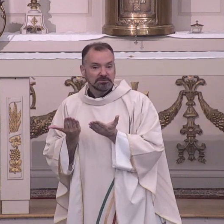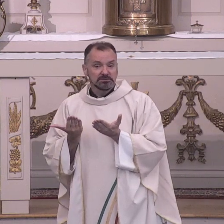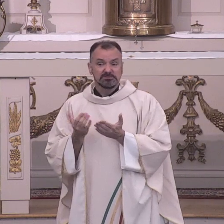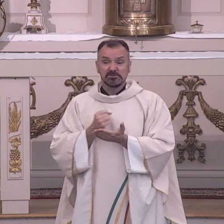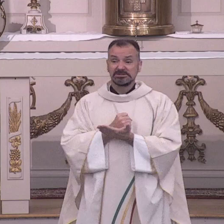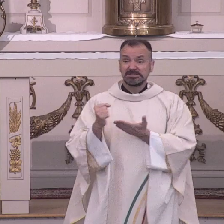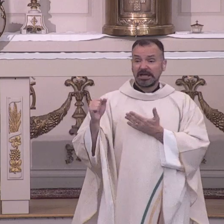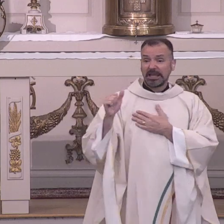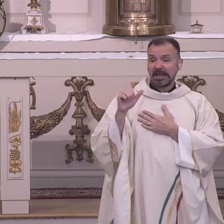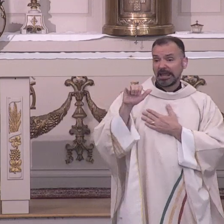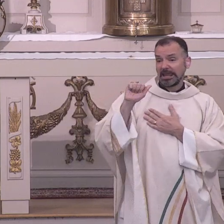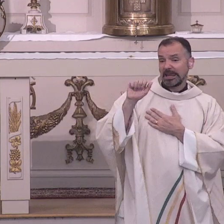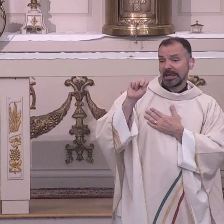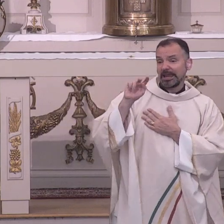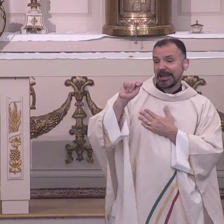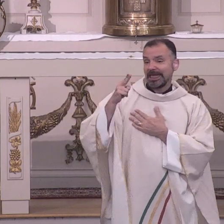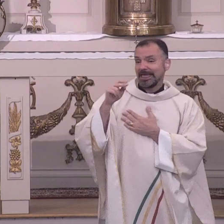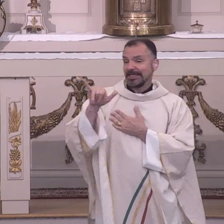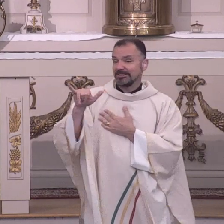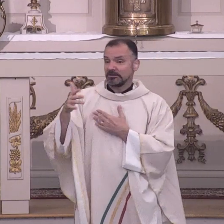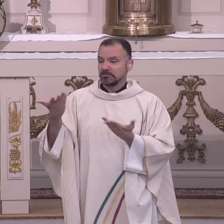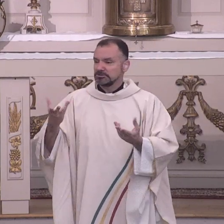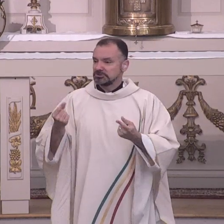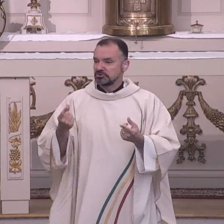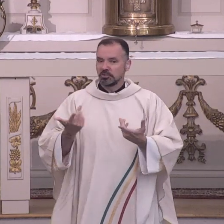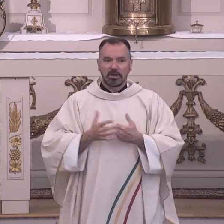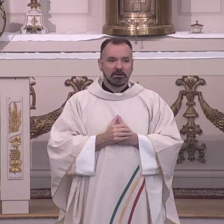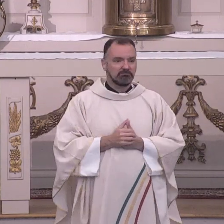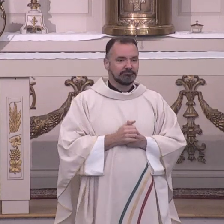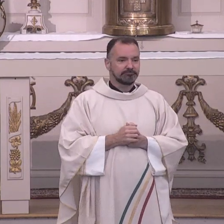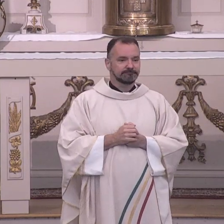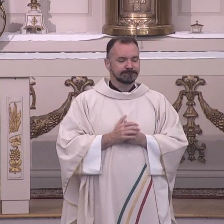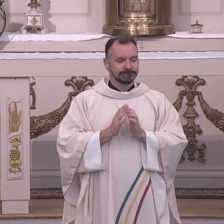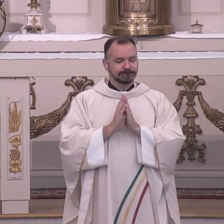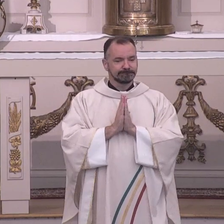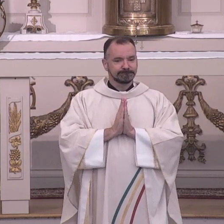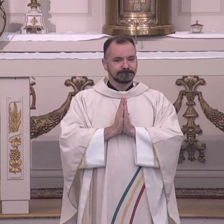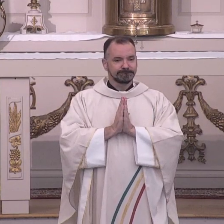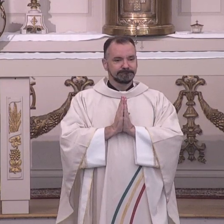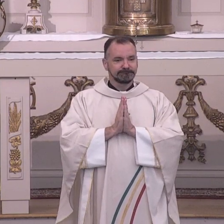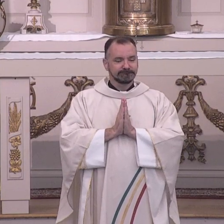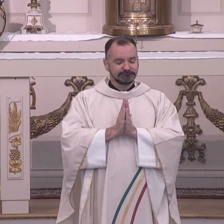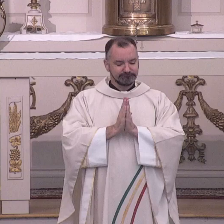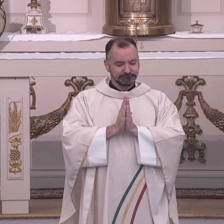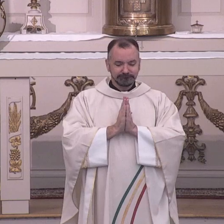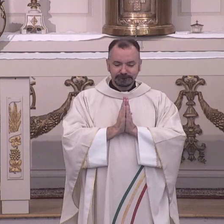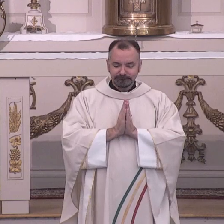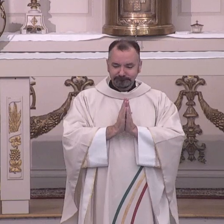He had decided to leave and he was going to steal his book. And so Saint Anthony